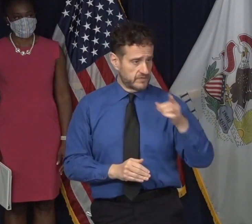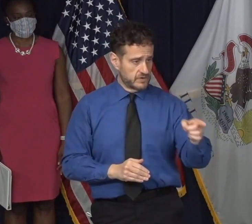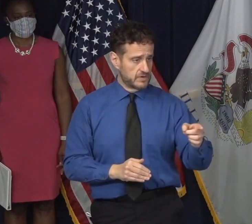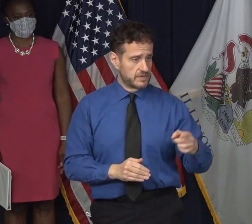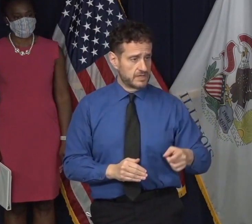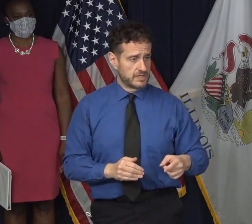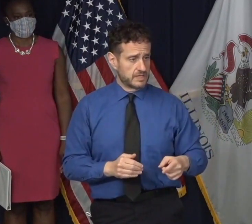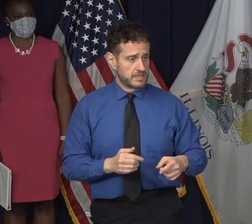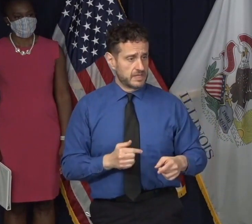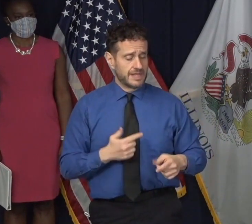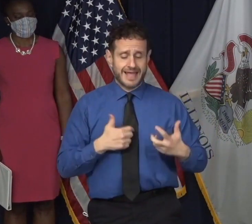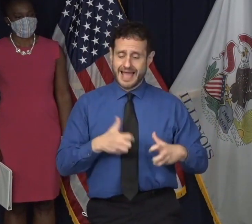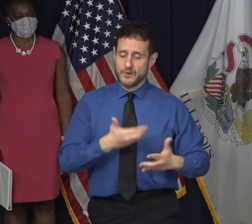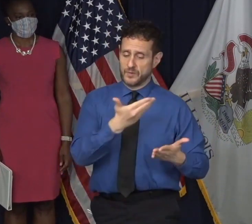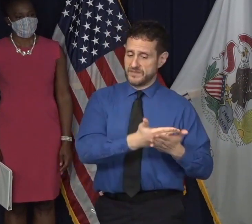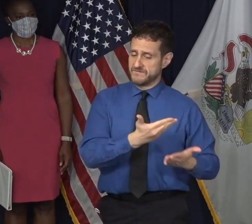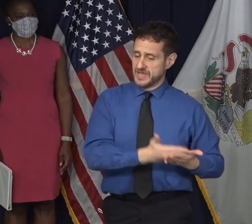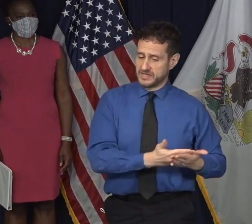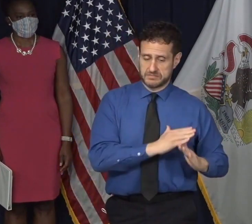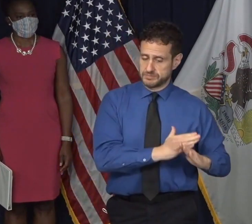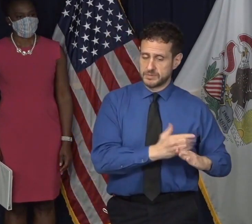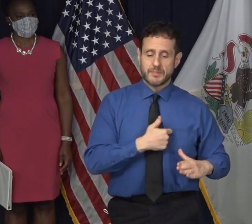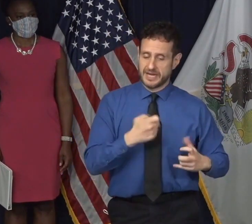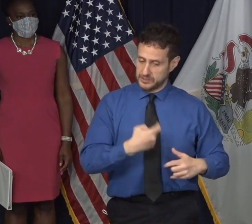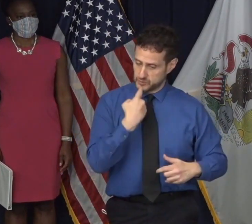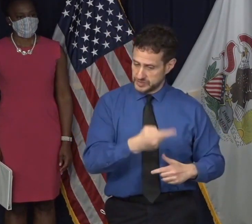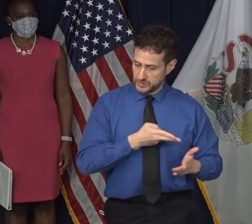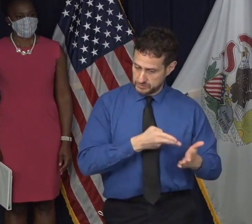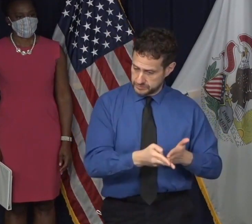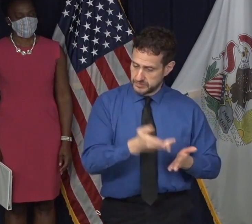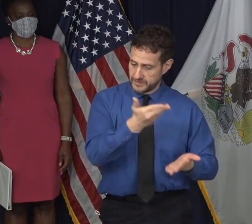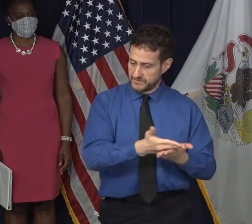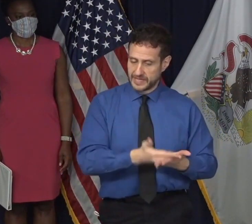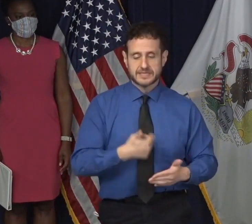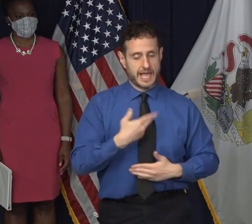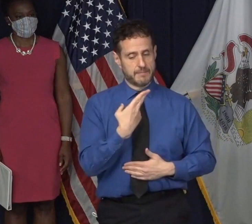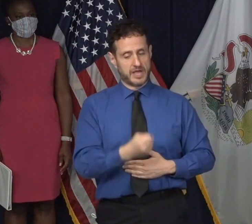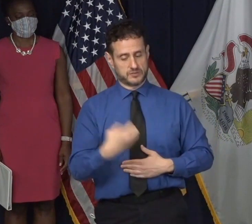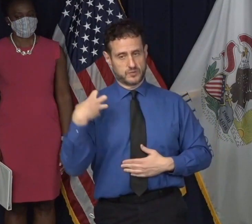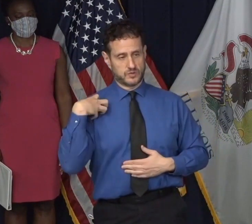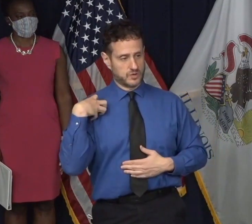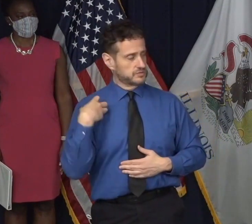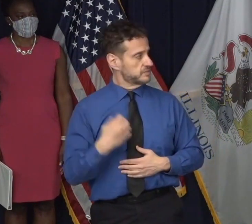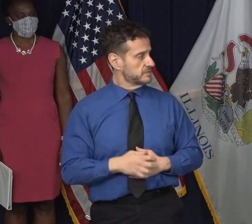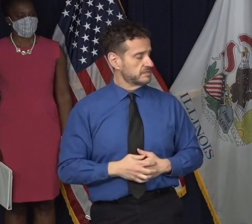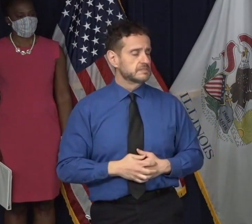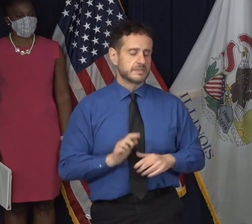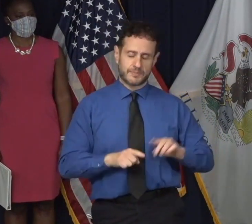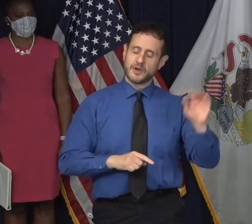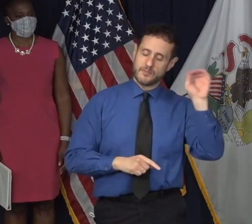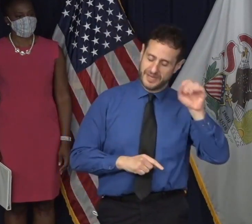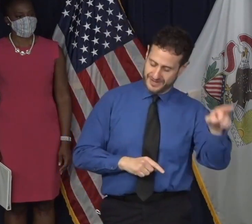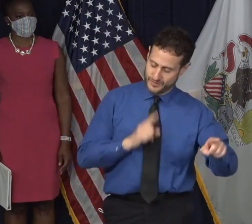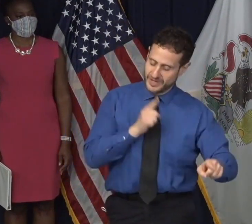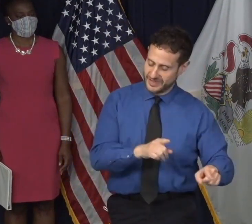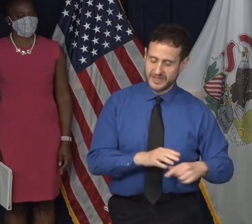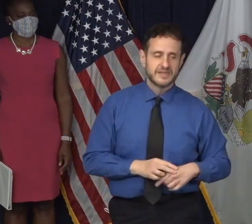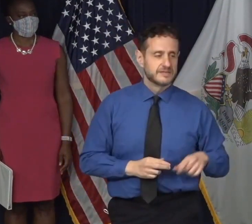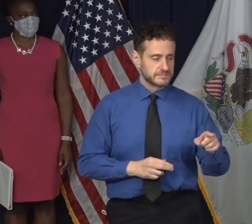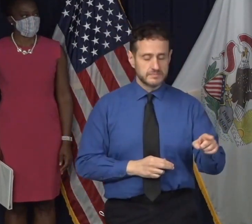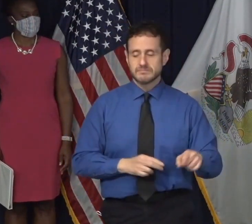I don't want the facts to get away here, but I'm going to have to tell you the fact, just because I'm a high school coach. An opinion, I know, is what you're going to offer.